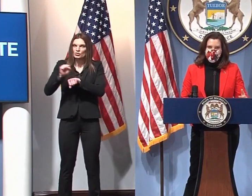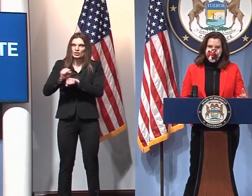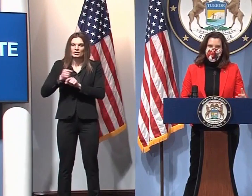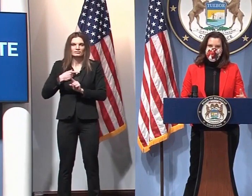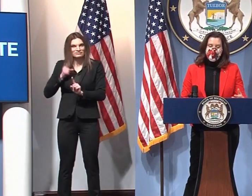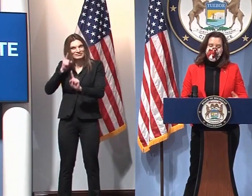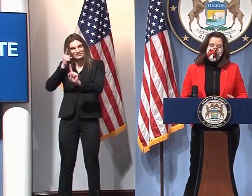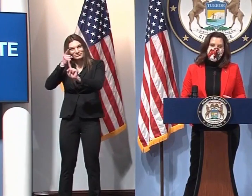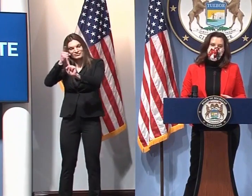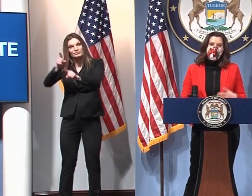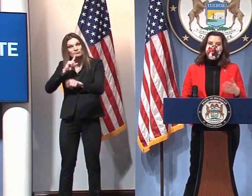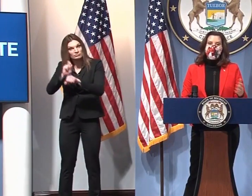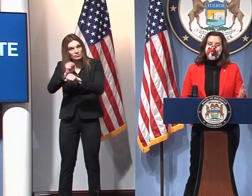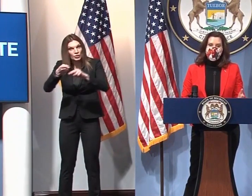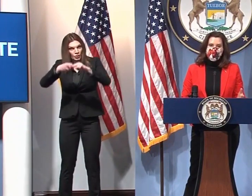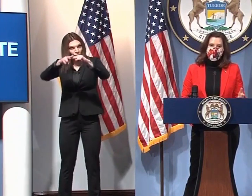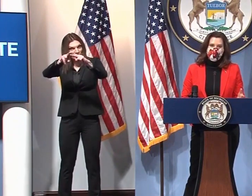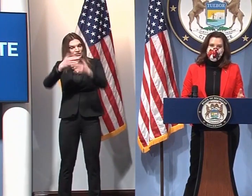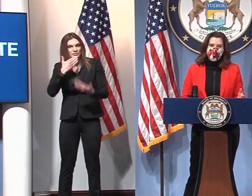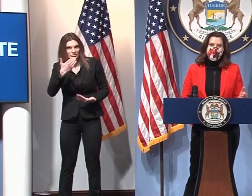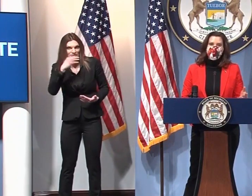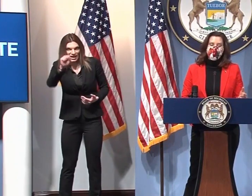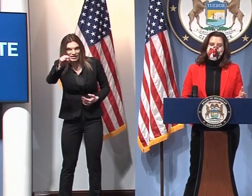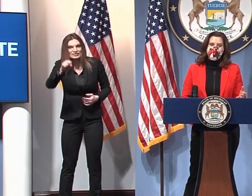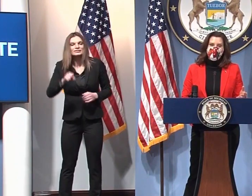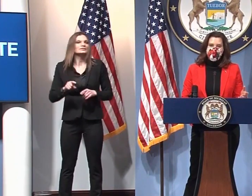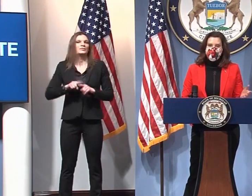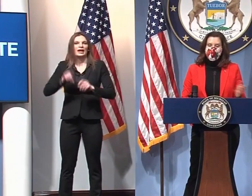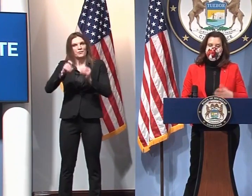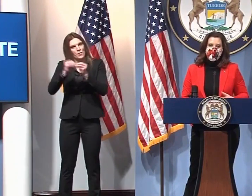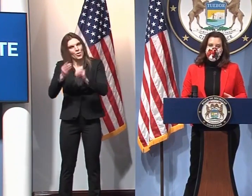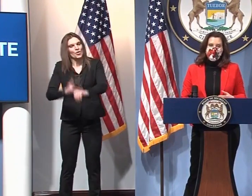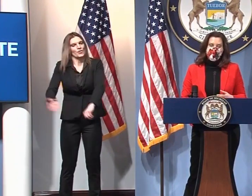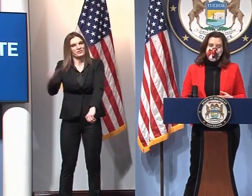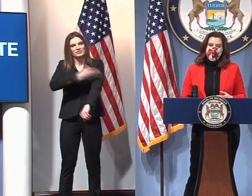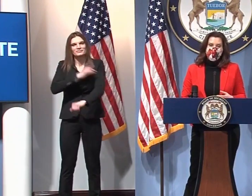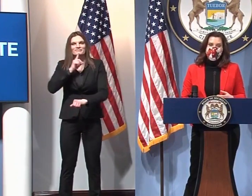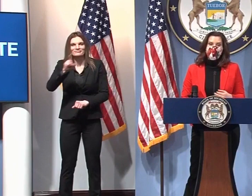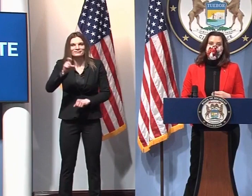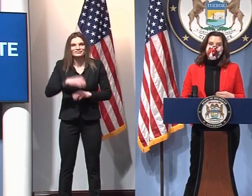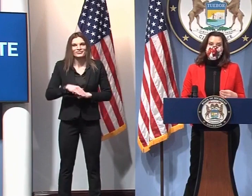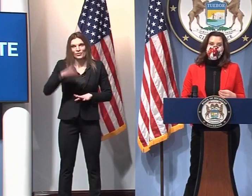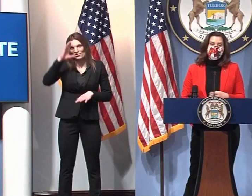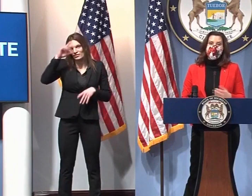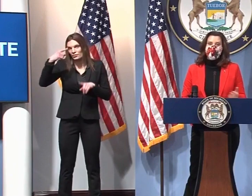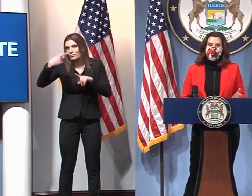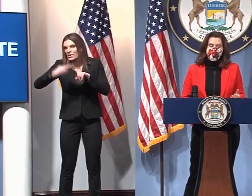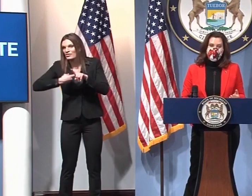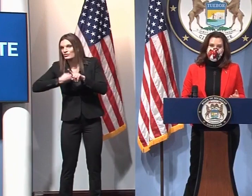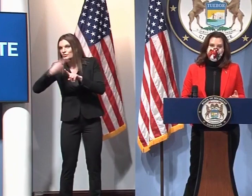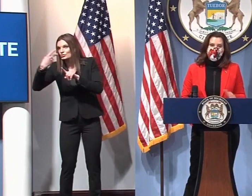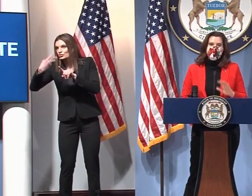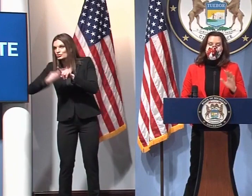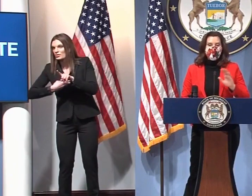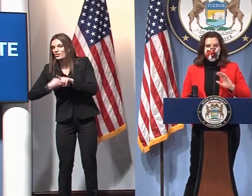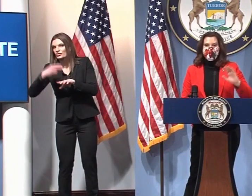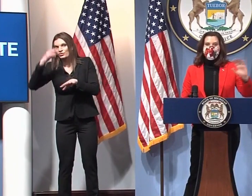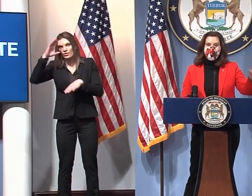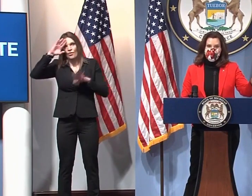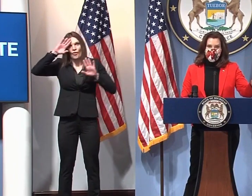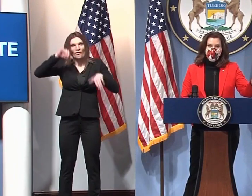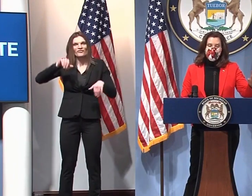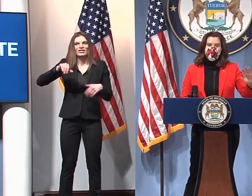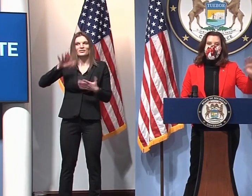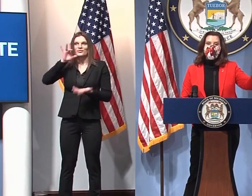we're seeing increases. In a couple of months, the administration tells us that we'll have more vaccines than we have demand. That'll